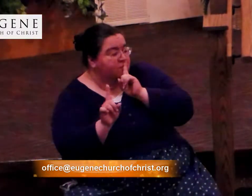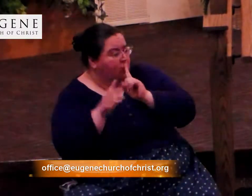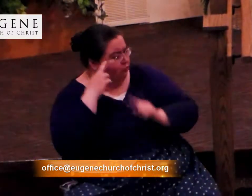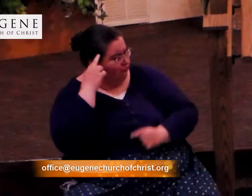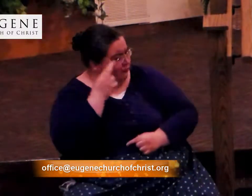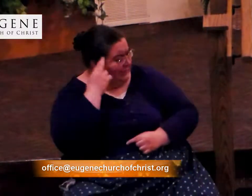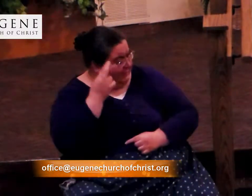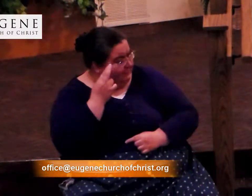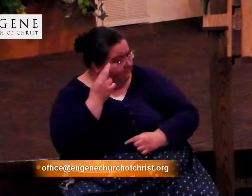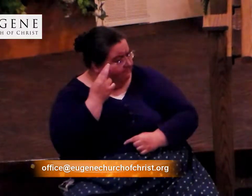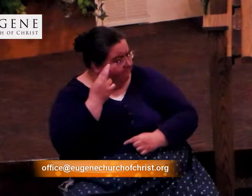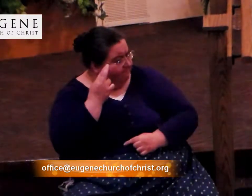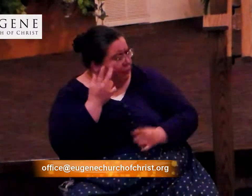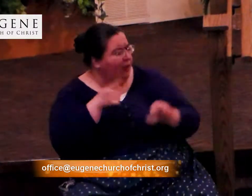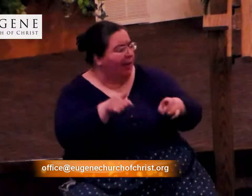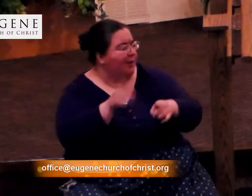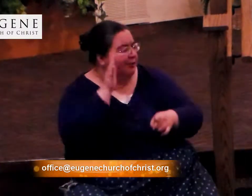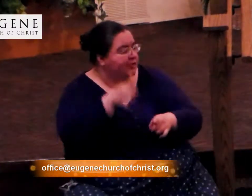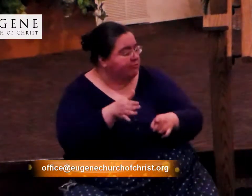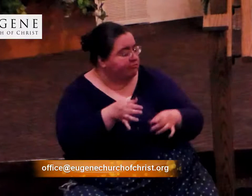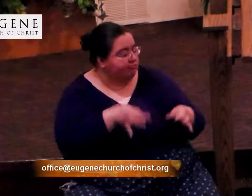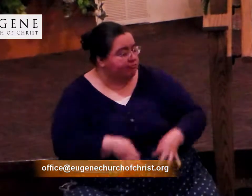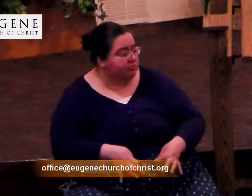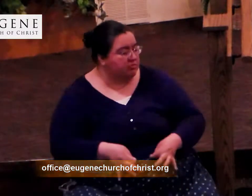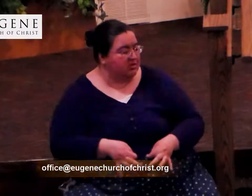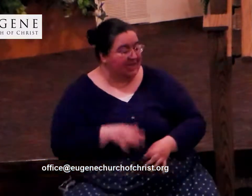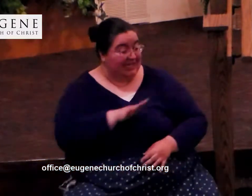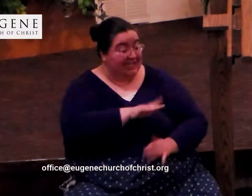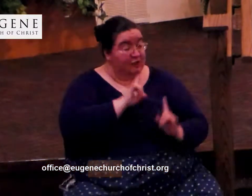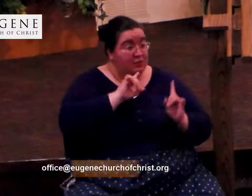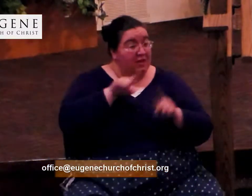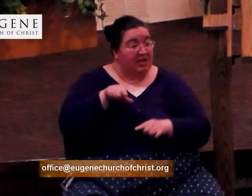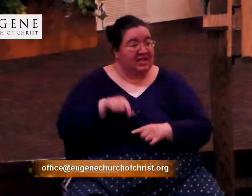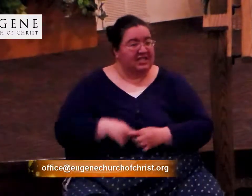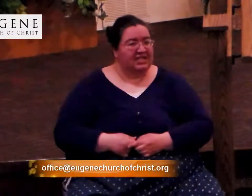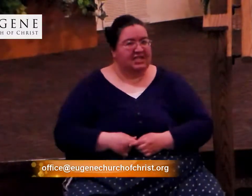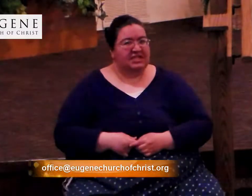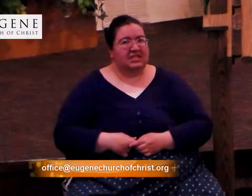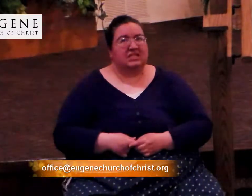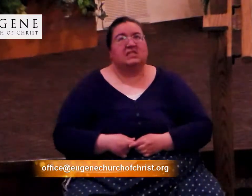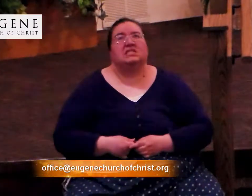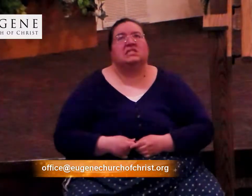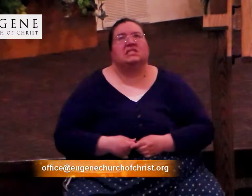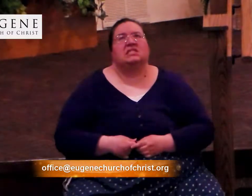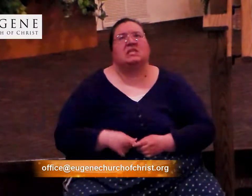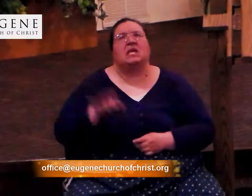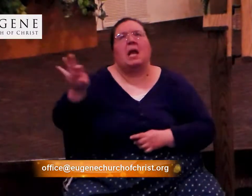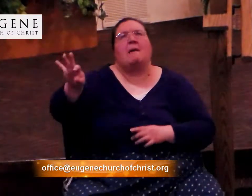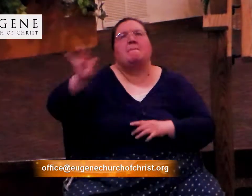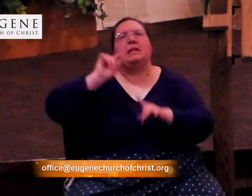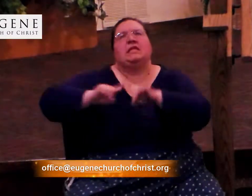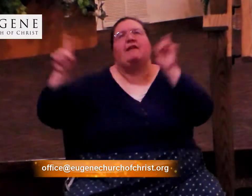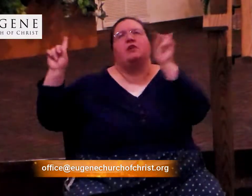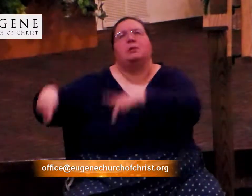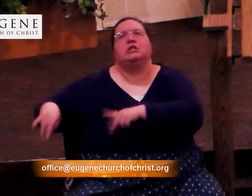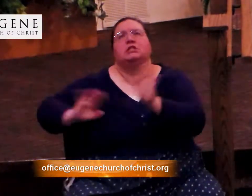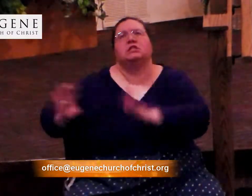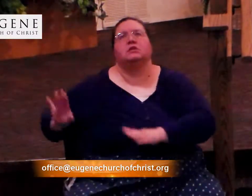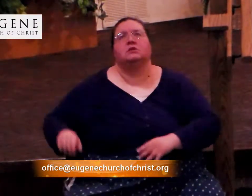result. And his response is not, should you get someone else? His response is not exactly how many miles are we talking